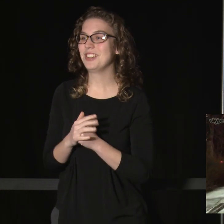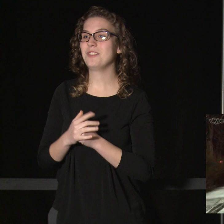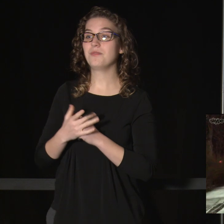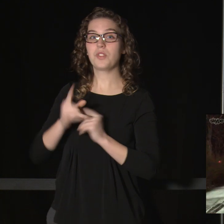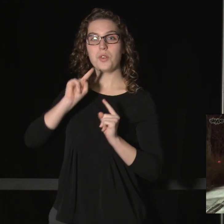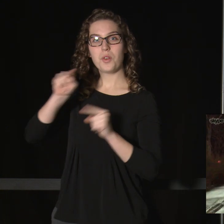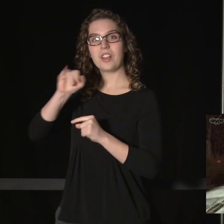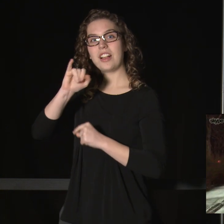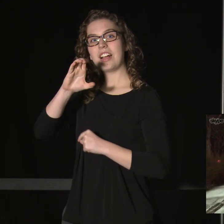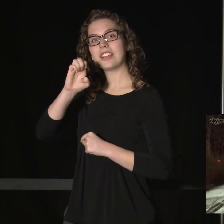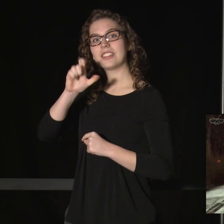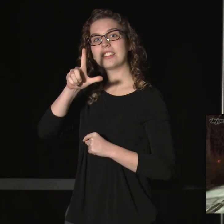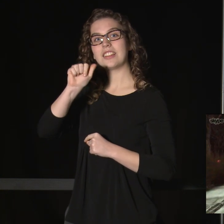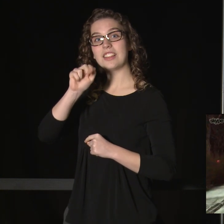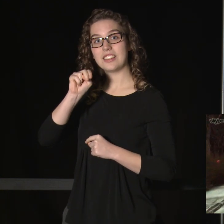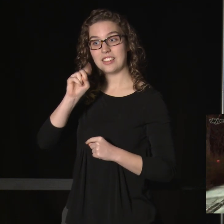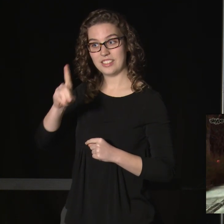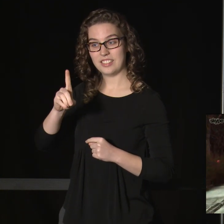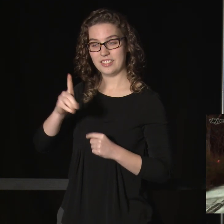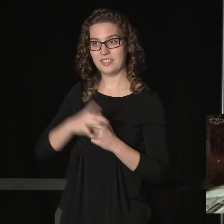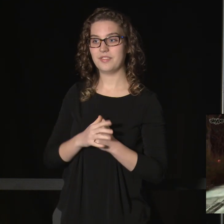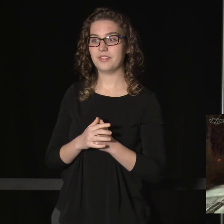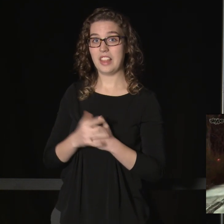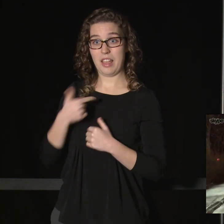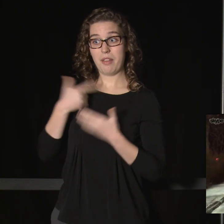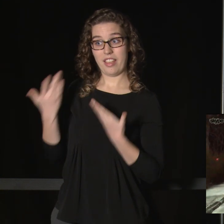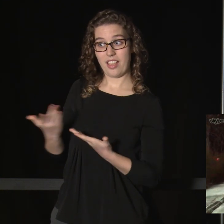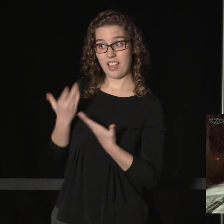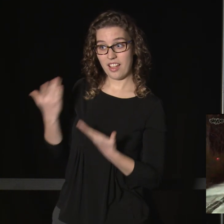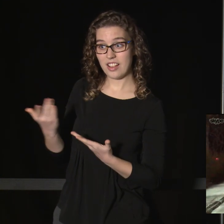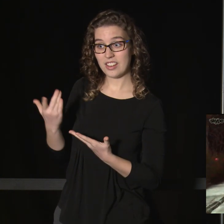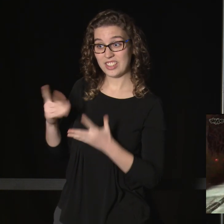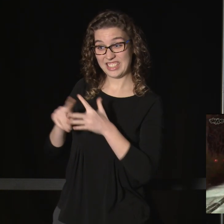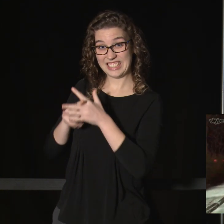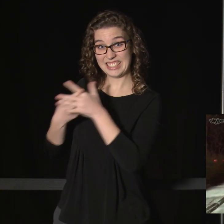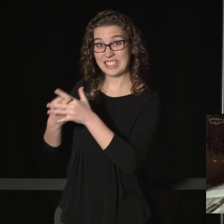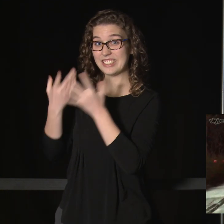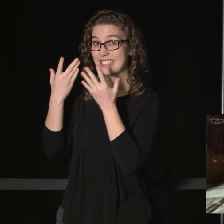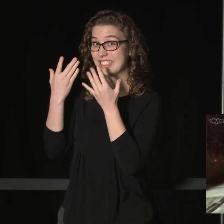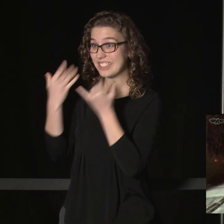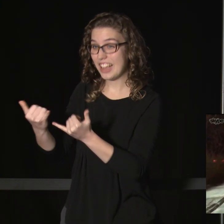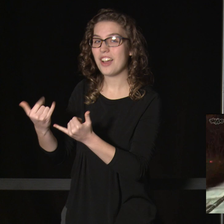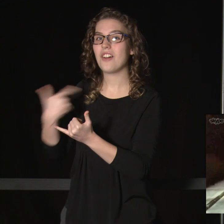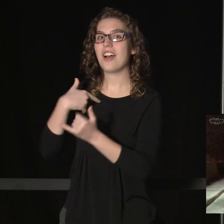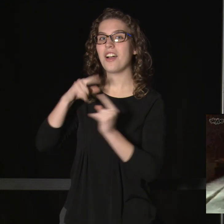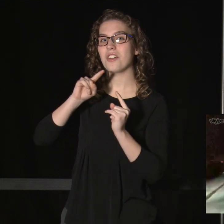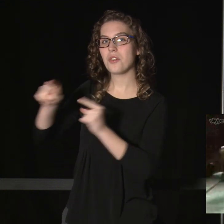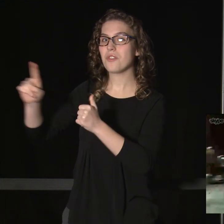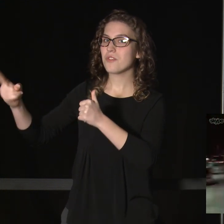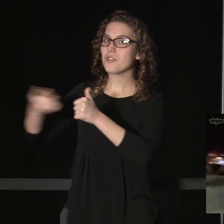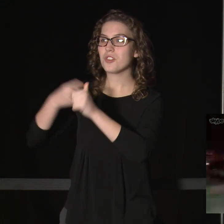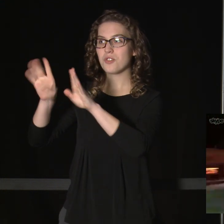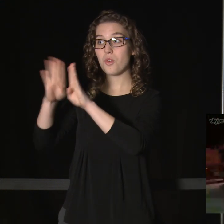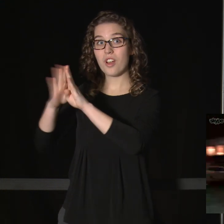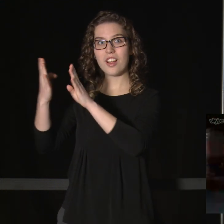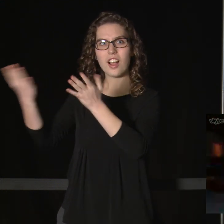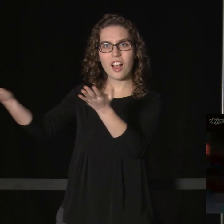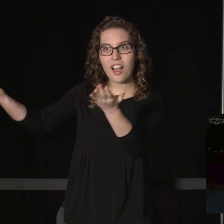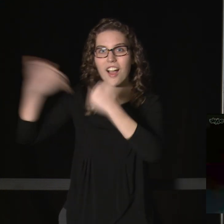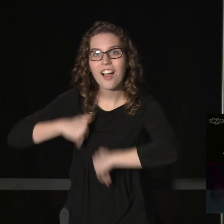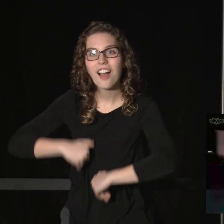shared. I'm here, and so we're going to start right now as I go to the first door. Join me.